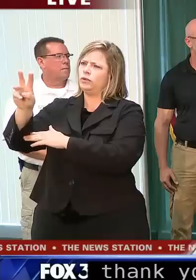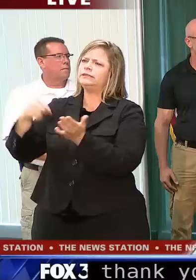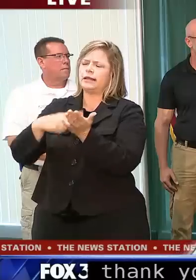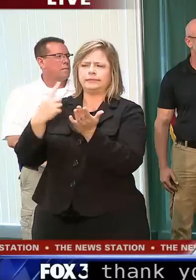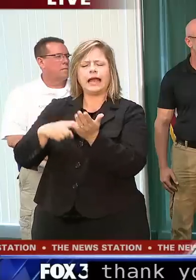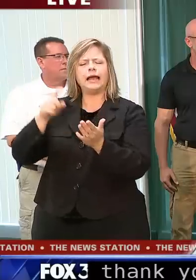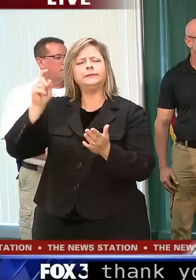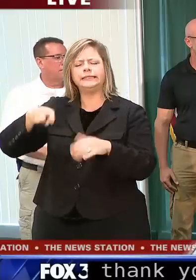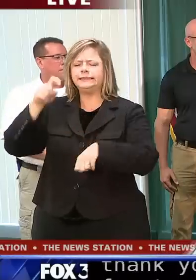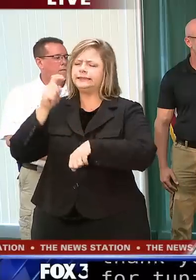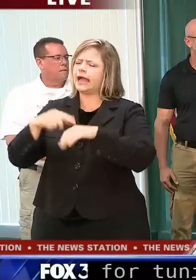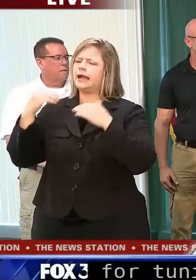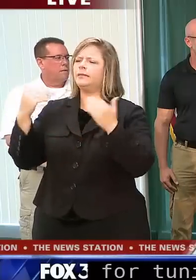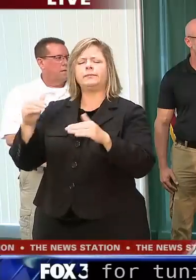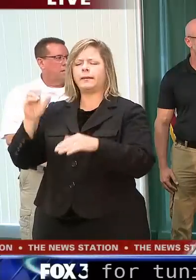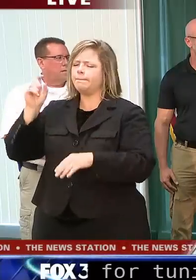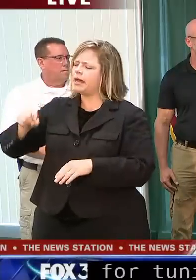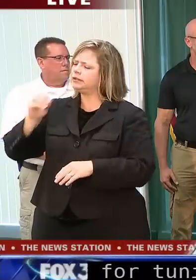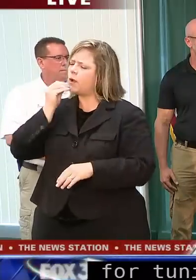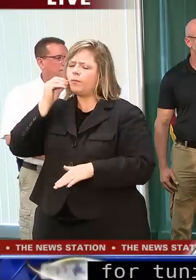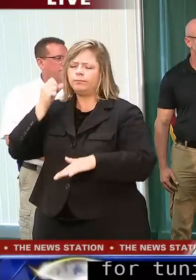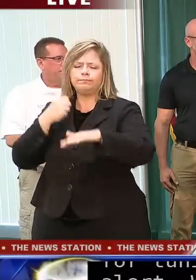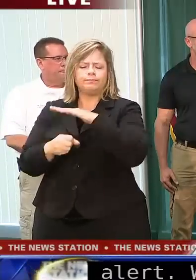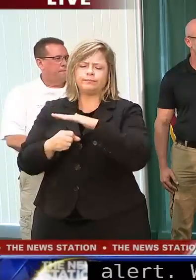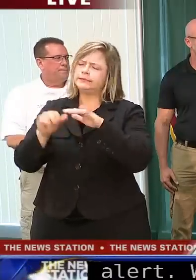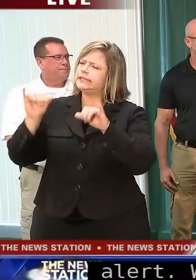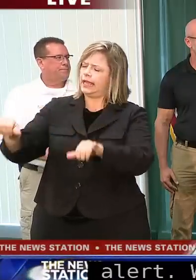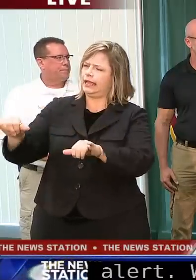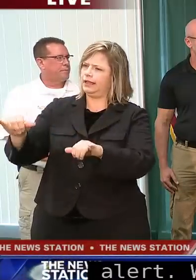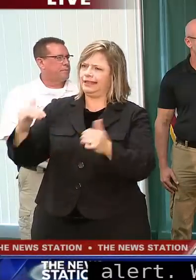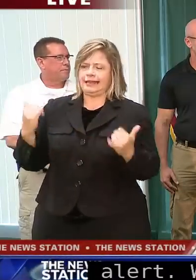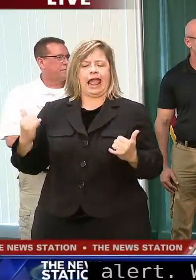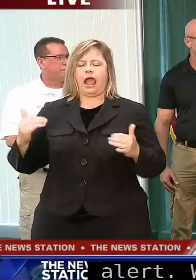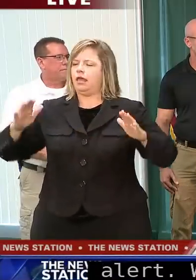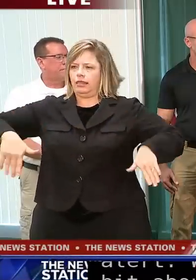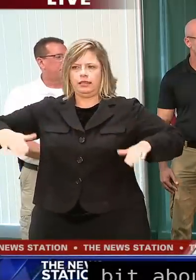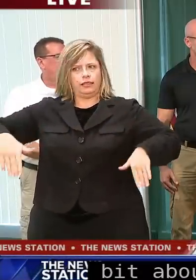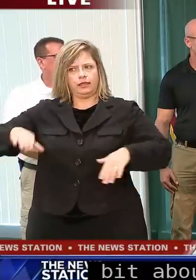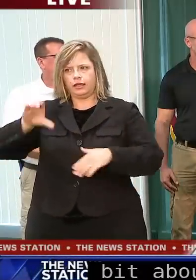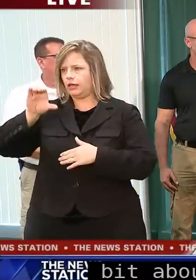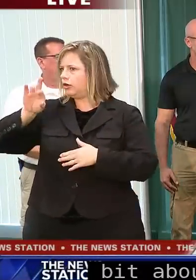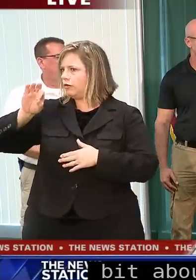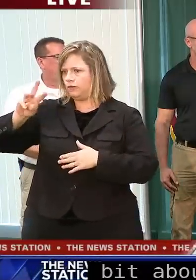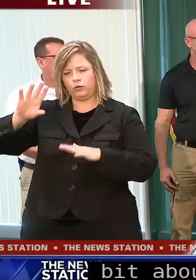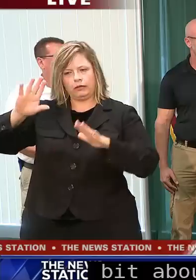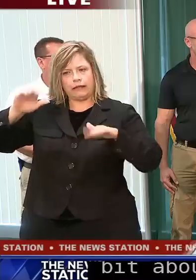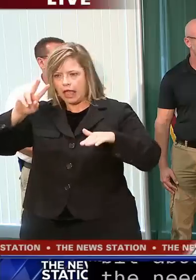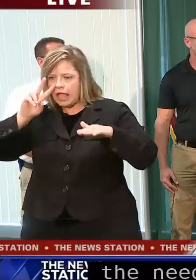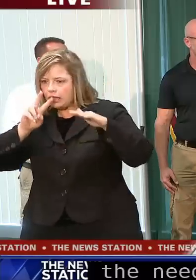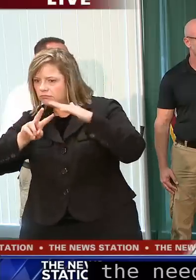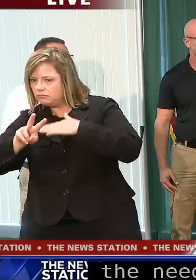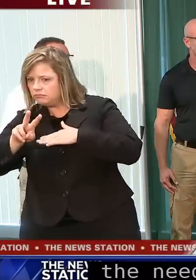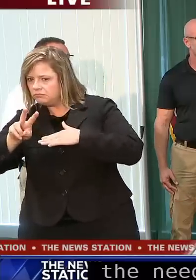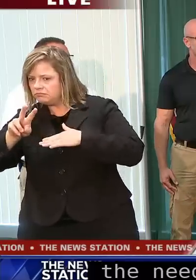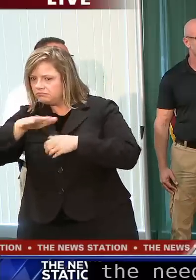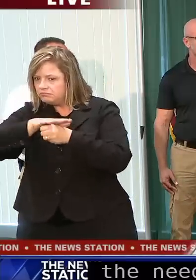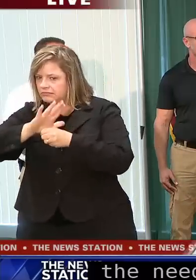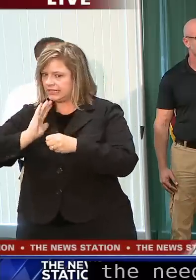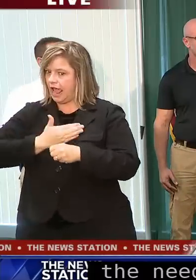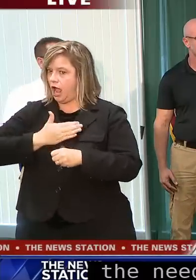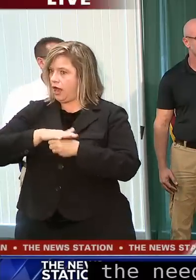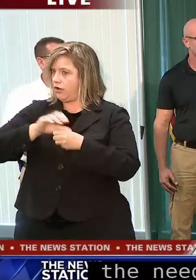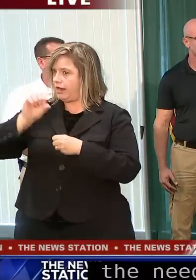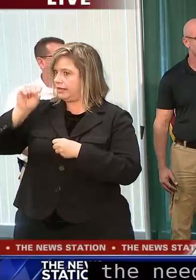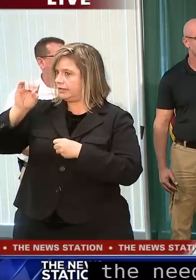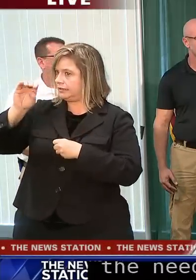some cases for curfews, but at this particular time, there are no curfews and there are no planned curfews in Seminole County.